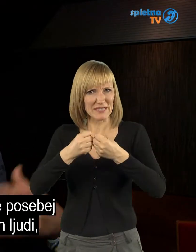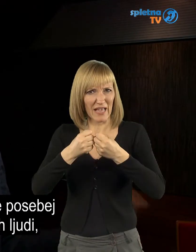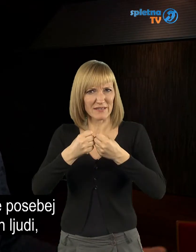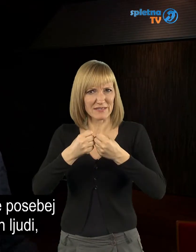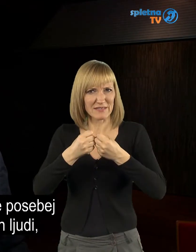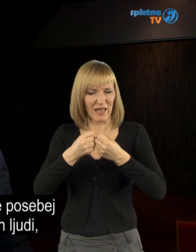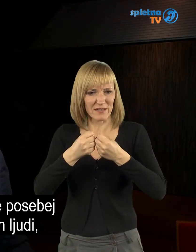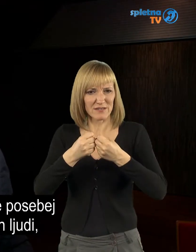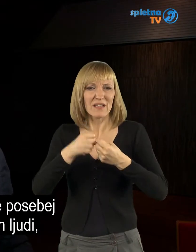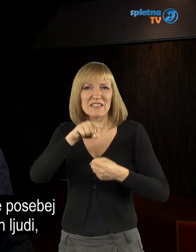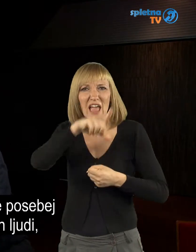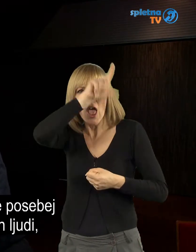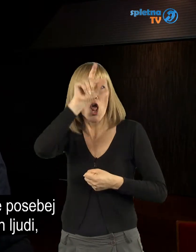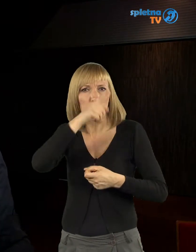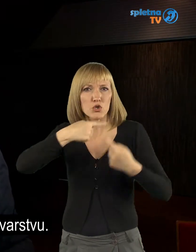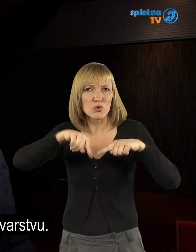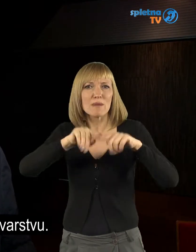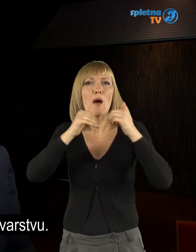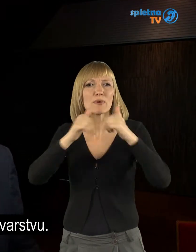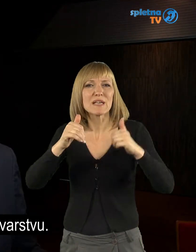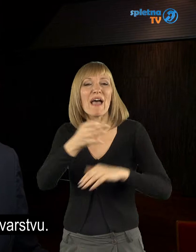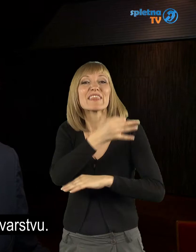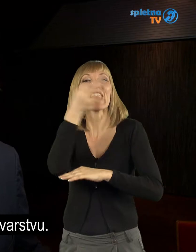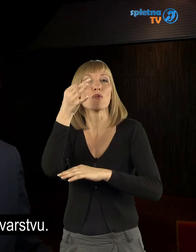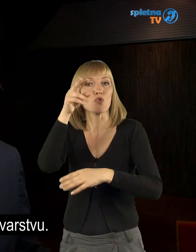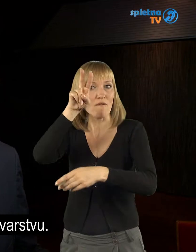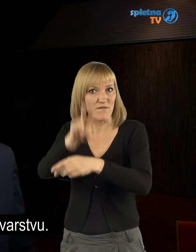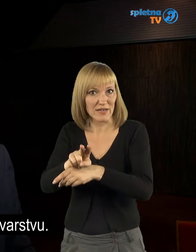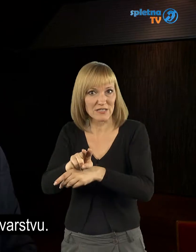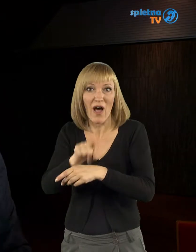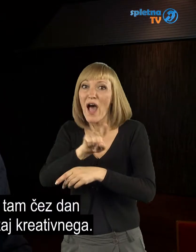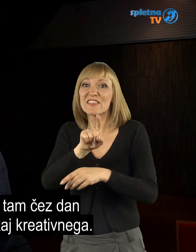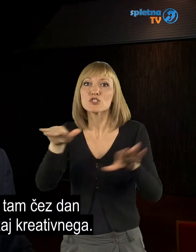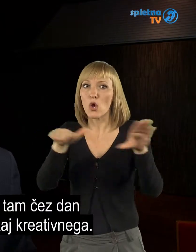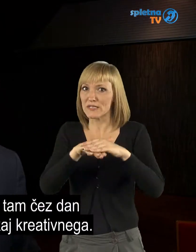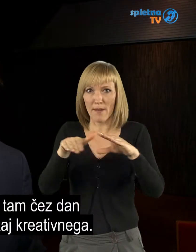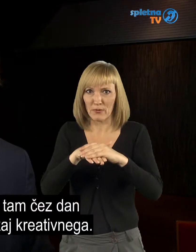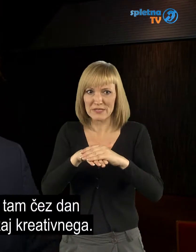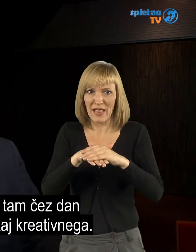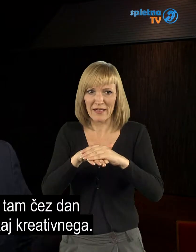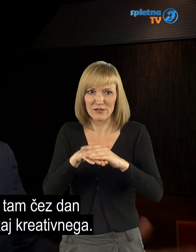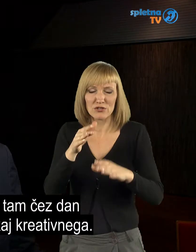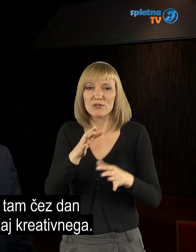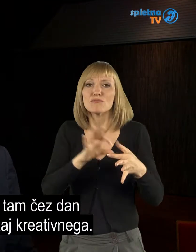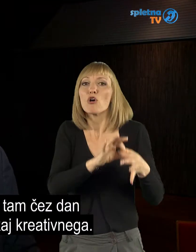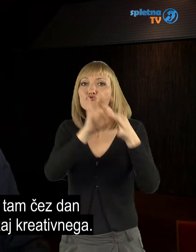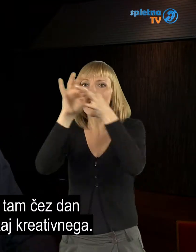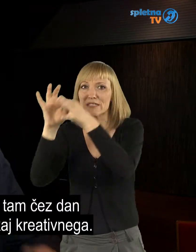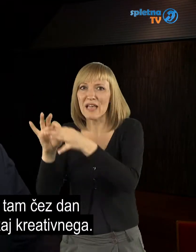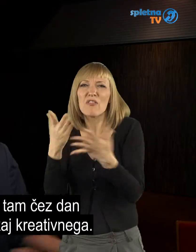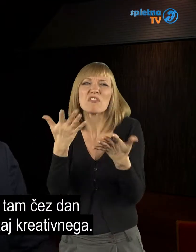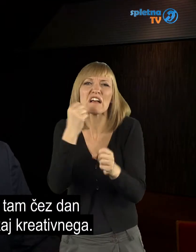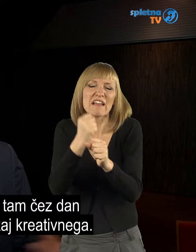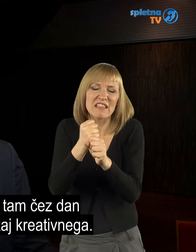mentally problems, they are in so-called daycare systems, but they are not employed. They just during the day they